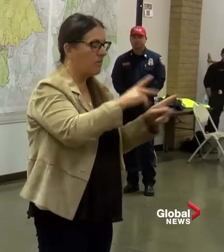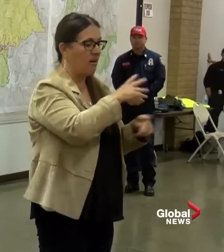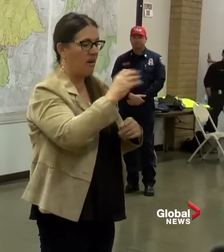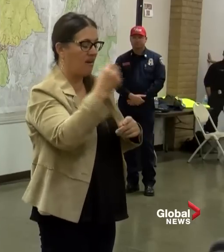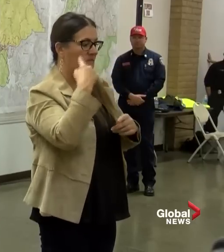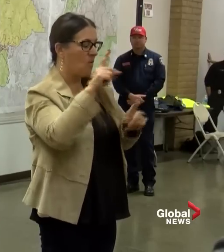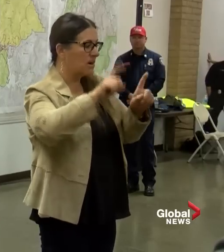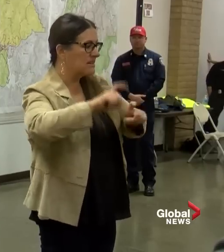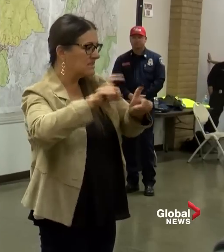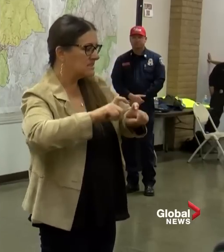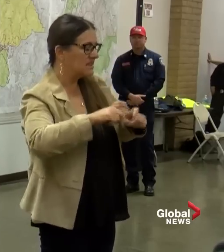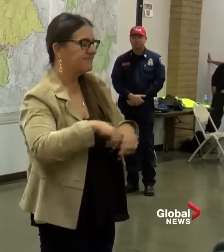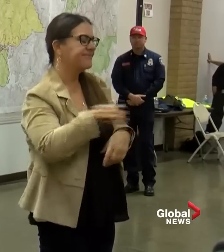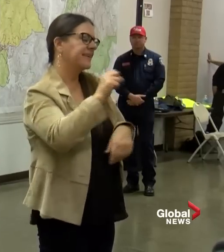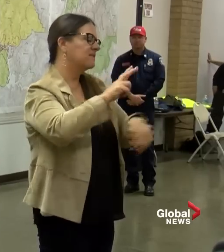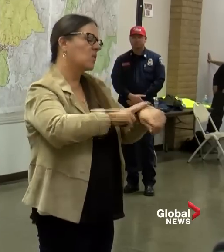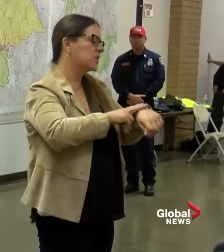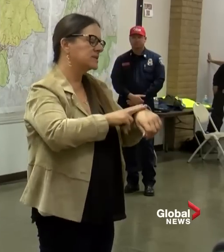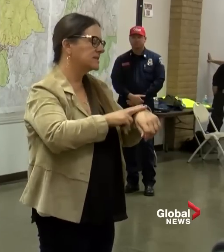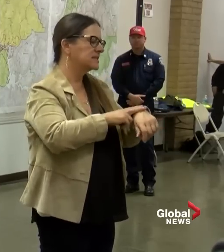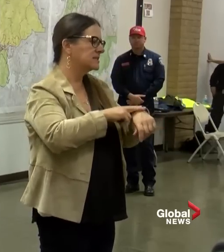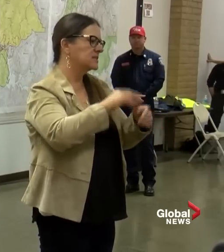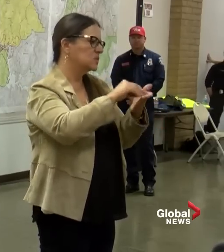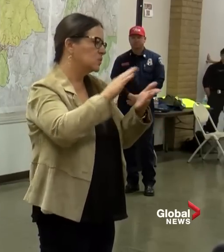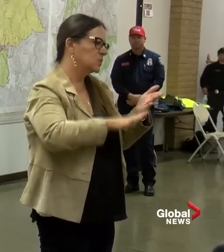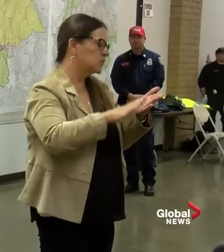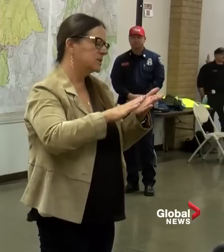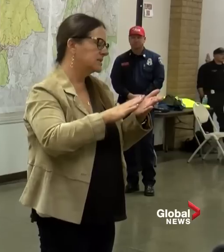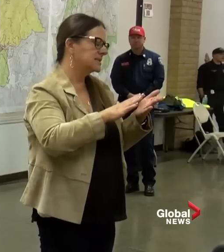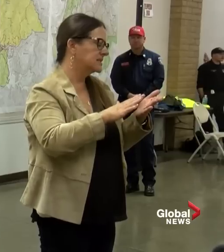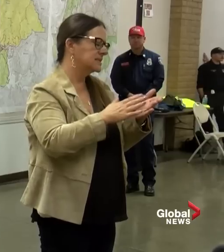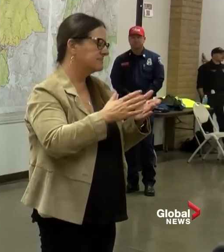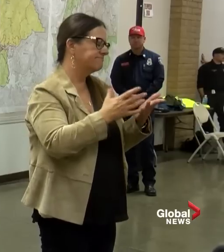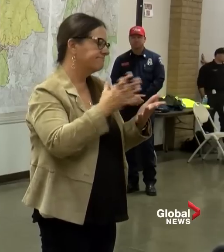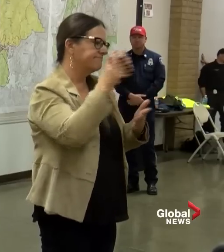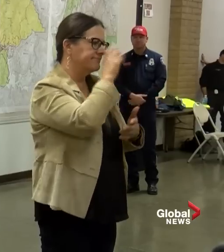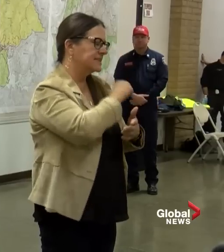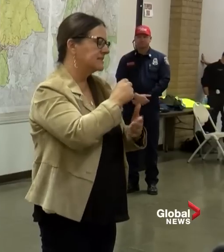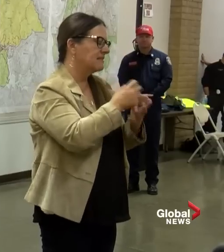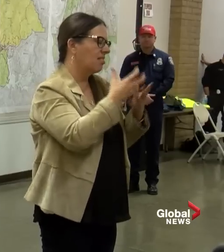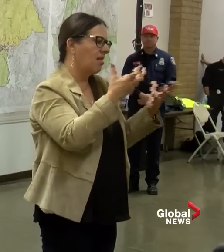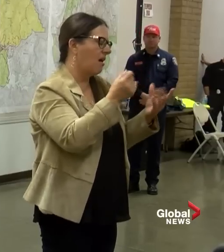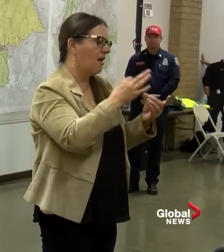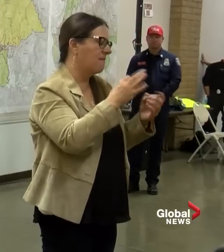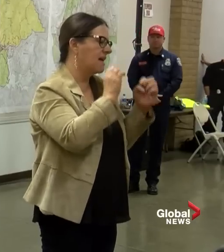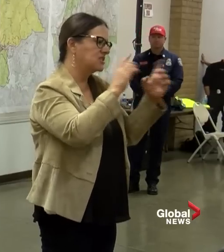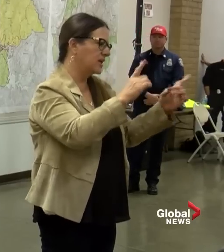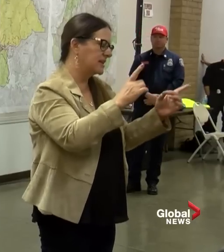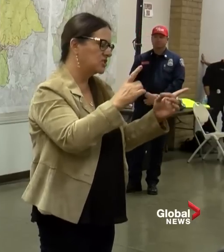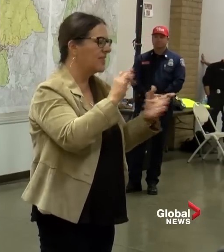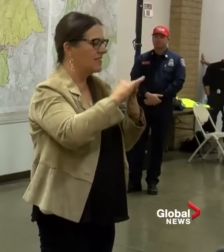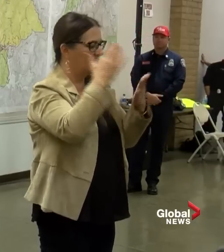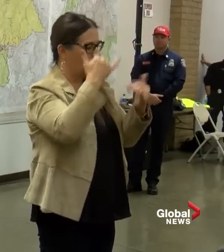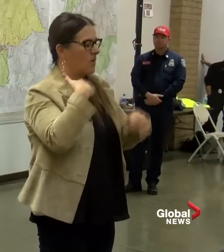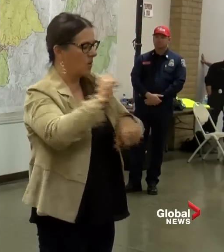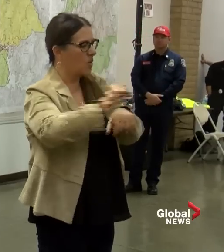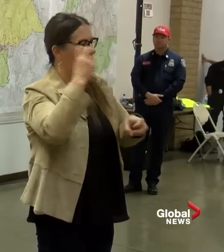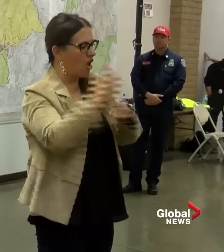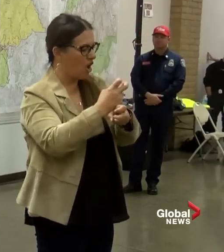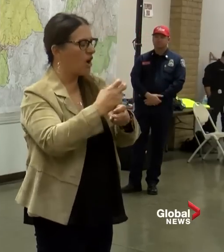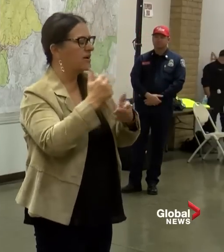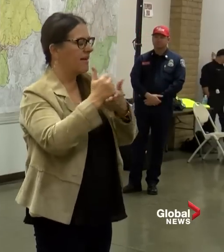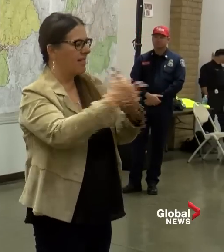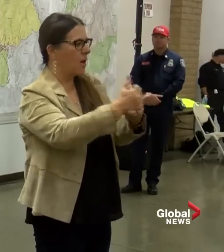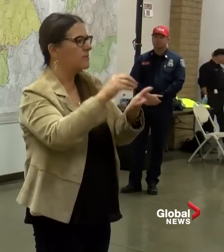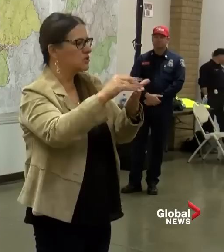out of school? Of course they've missed out on educational opportunities, and that's why we're working so hard to get our students back in